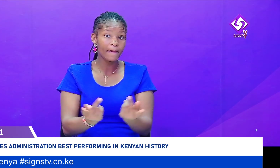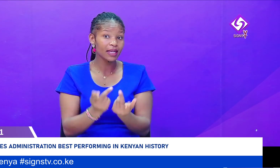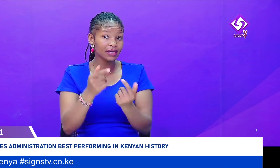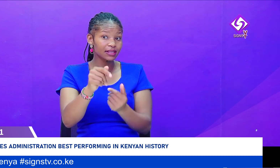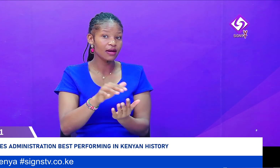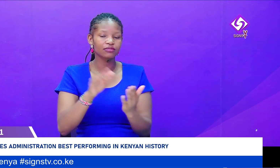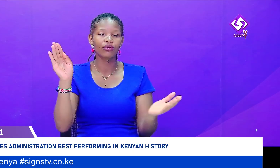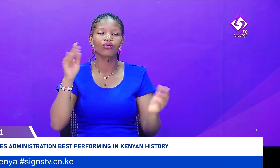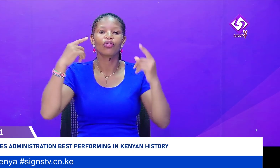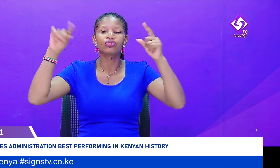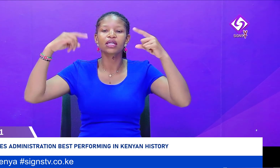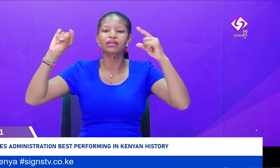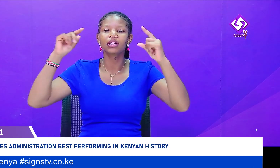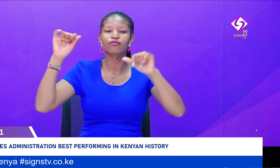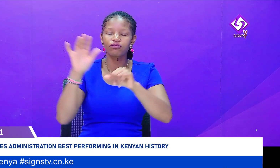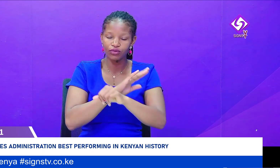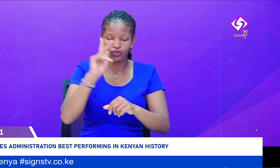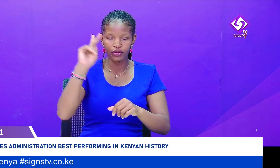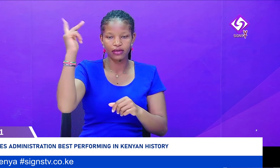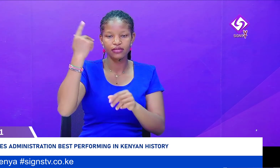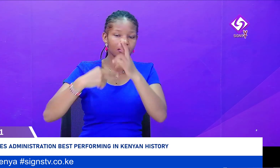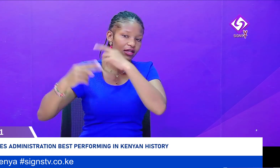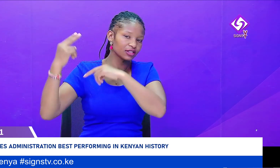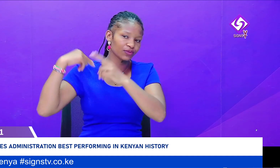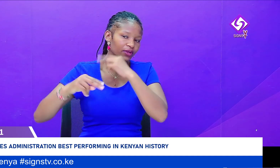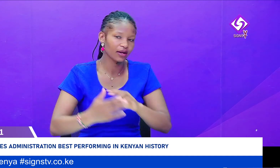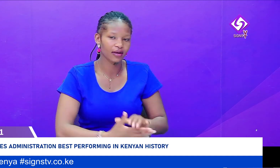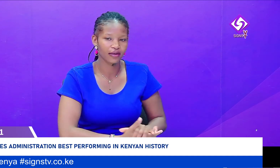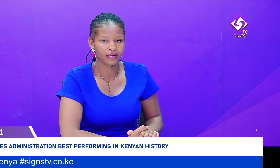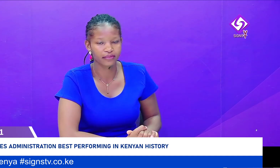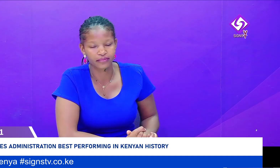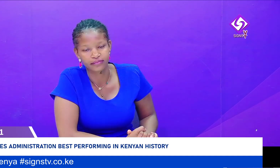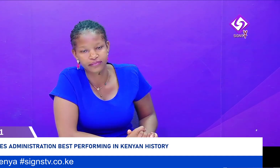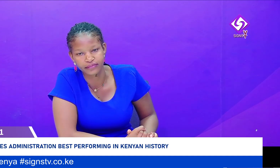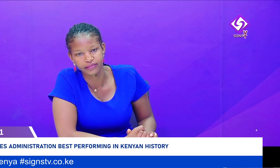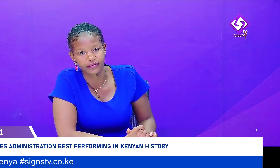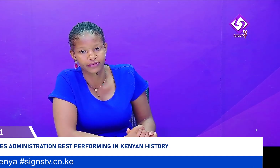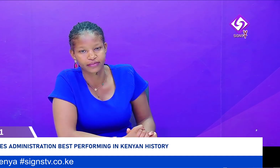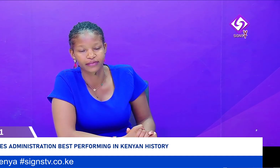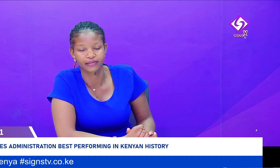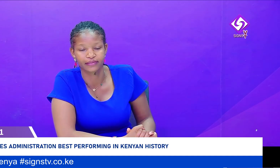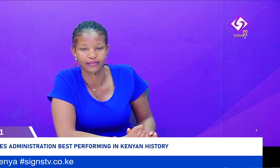as the most successful in Kenya's history. Let's take a watch.